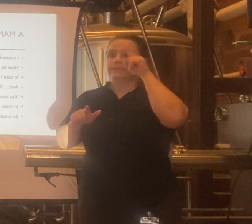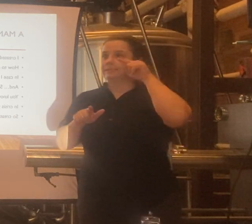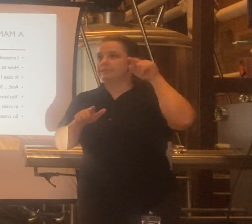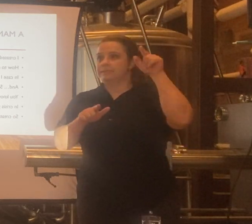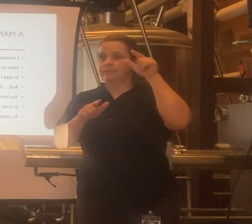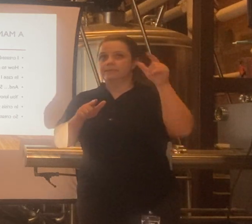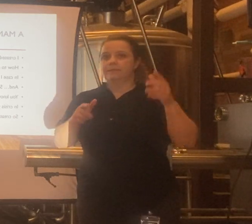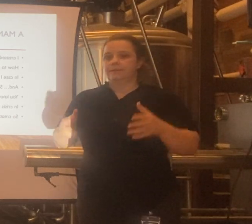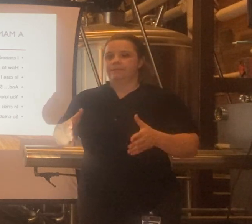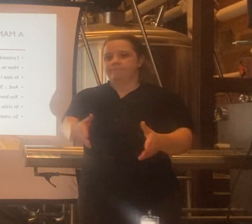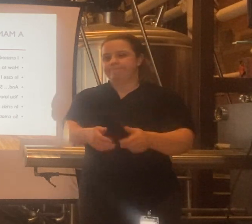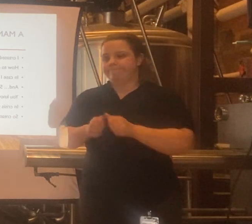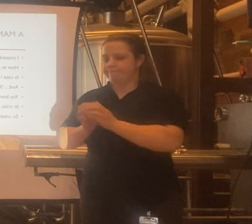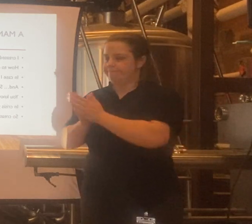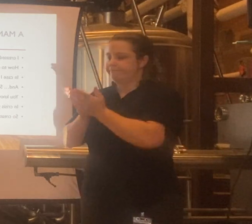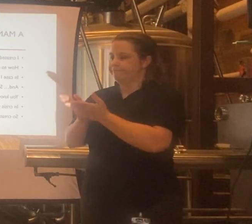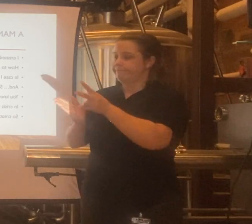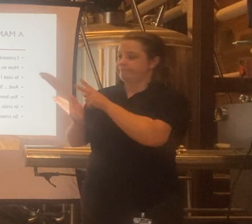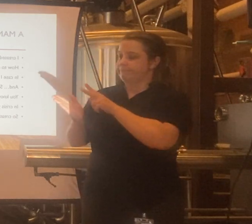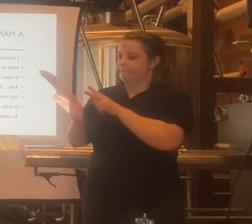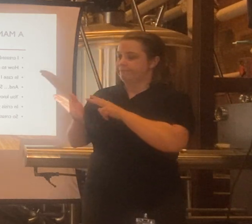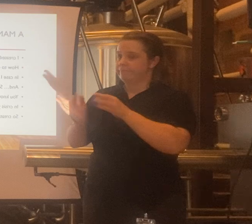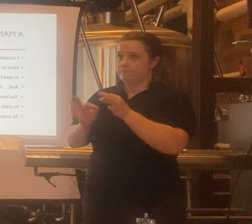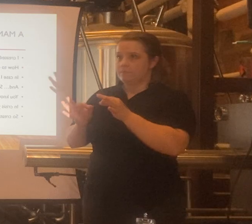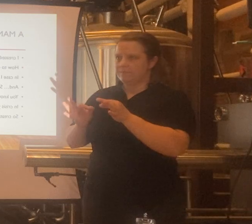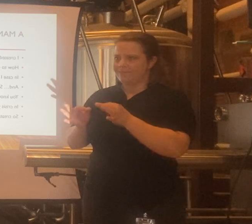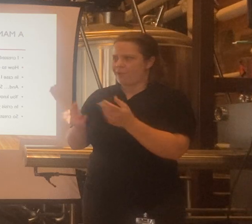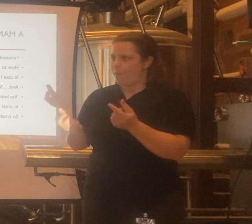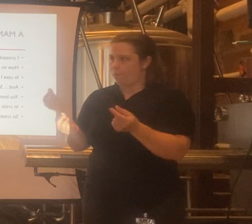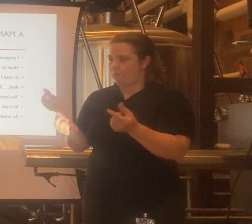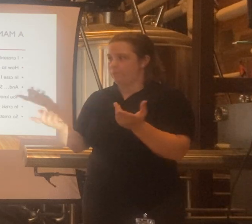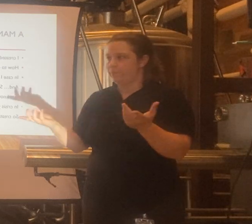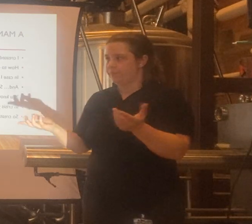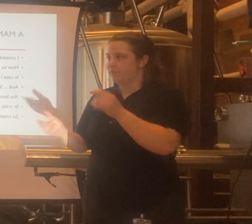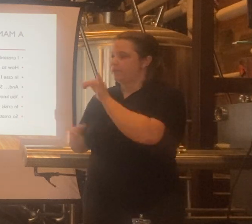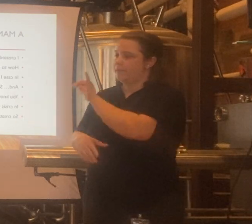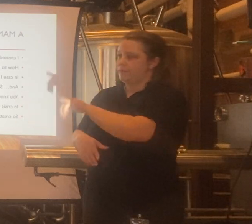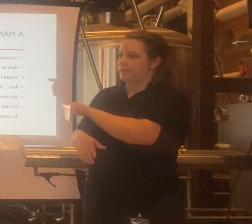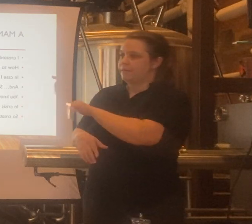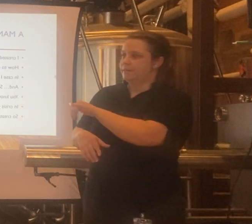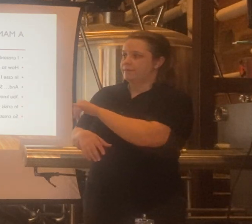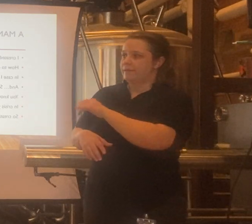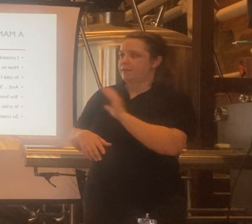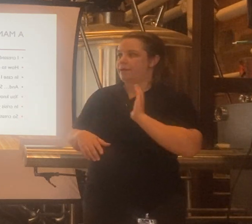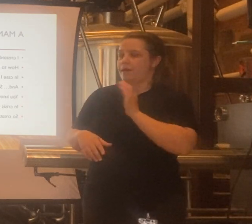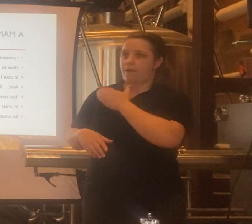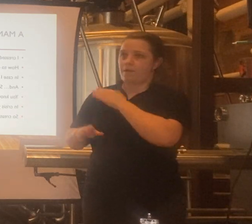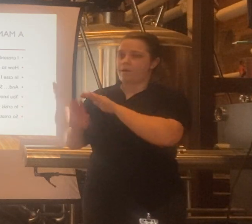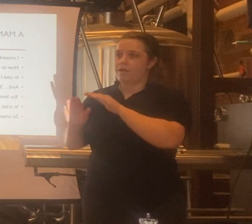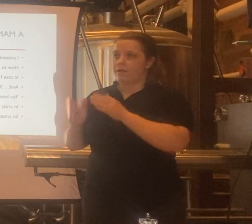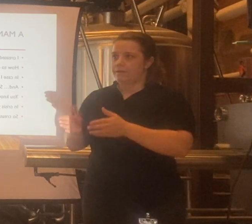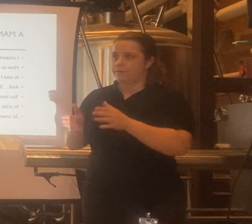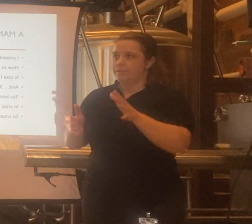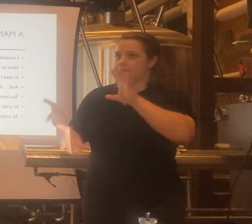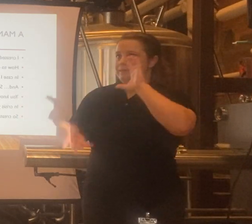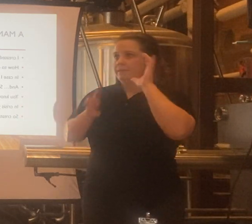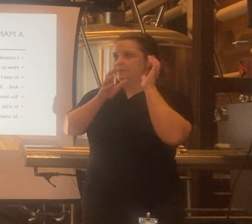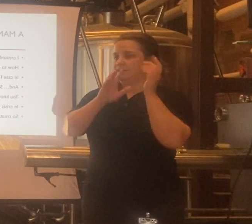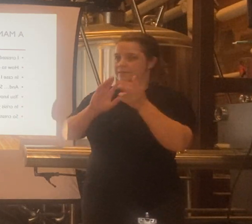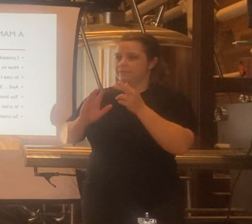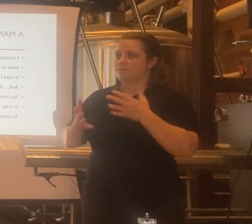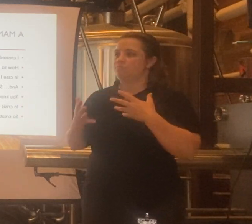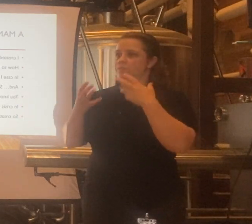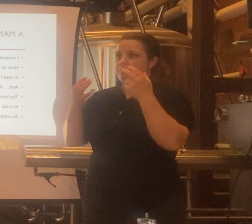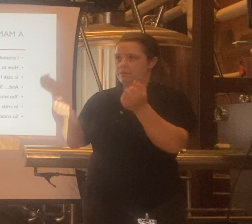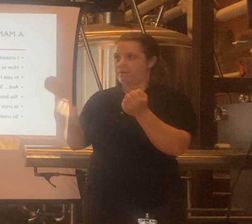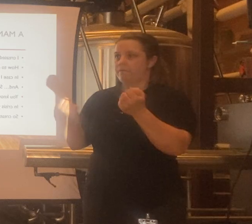And so we call those playbooks. So that's the DR playbook for disaster recovery of our house. So yeah, don't underestimate that because I can